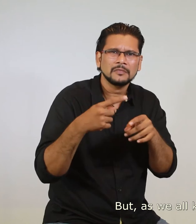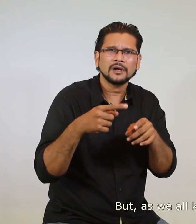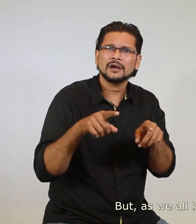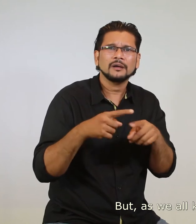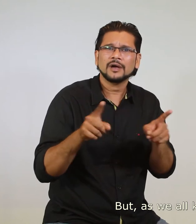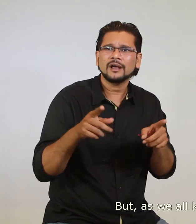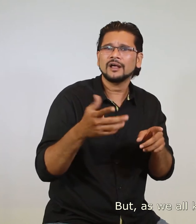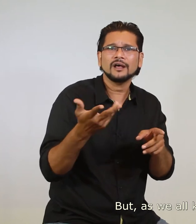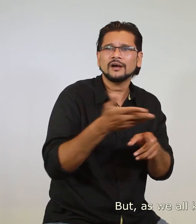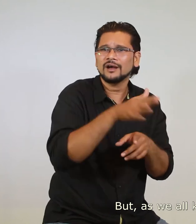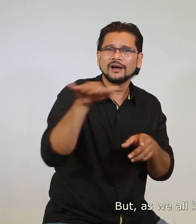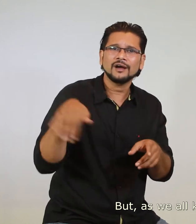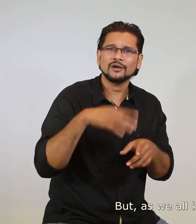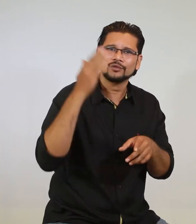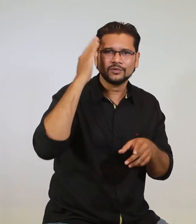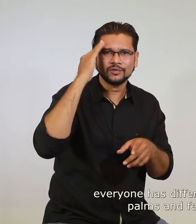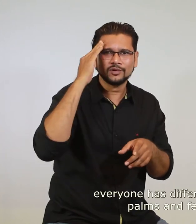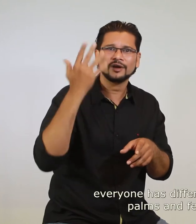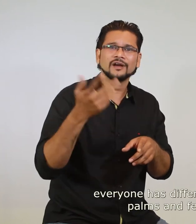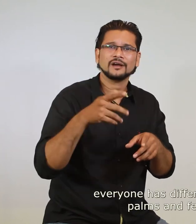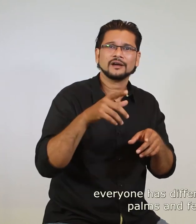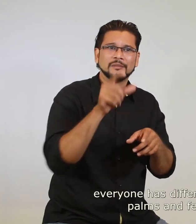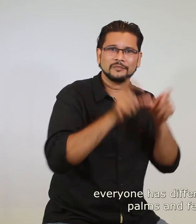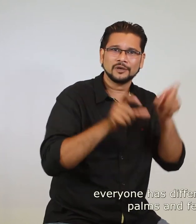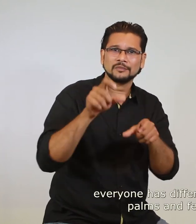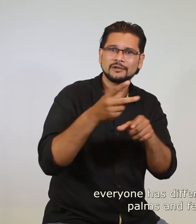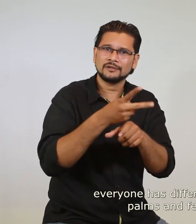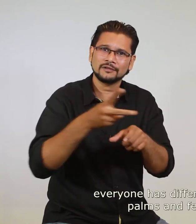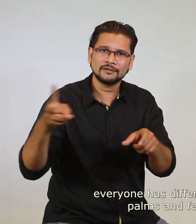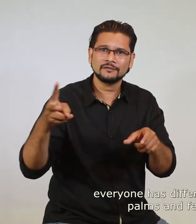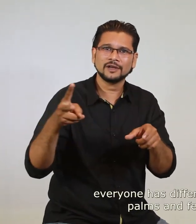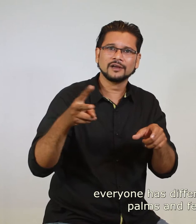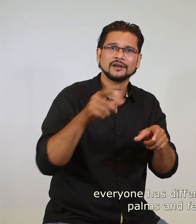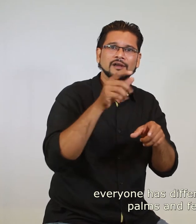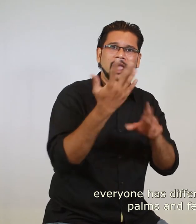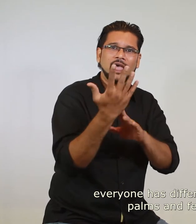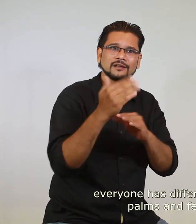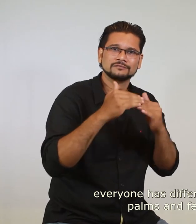But, as we all know, everyone has different size palms and feet.